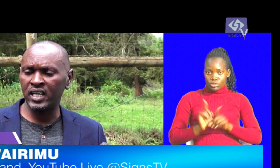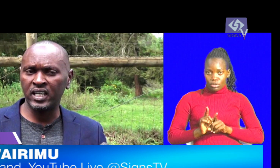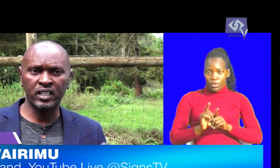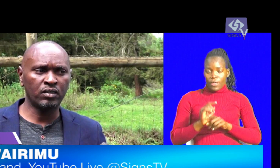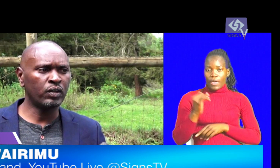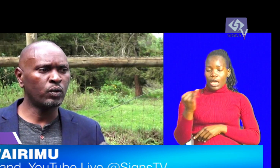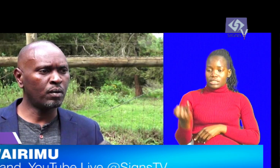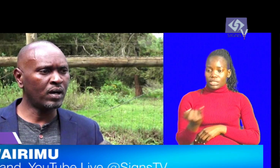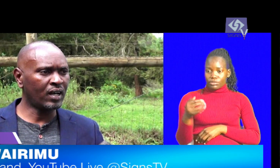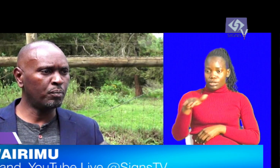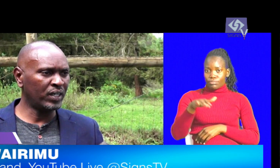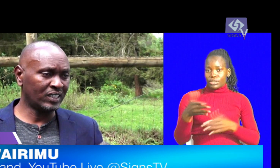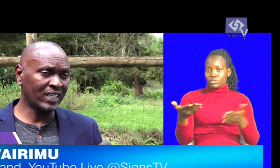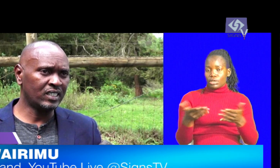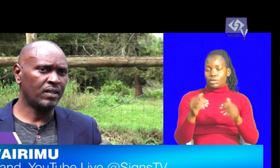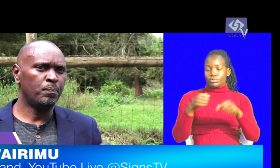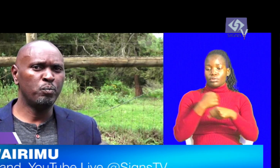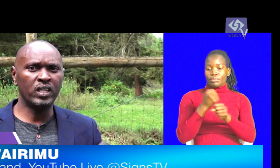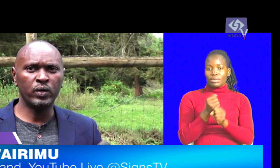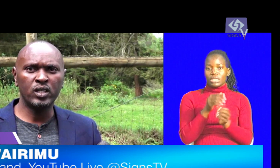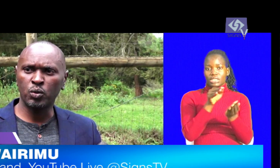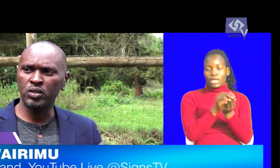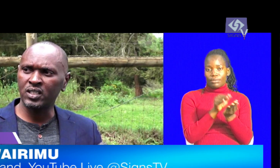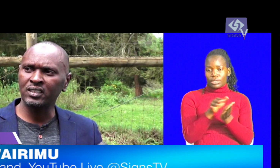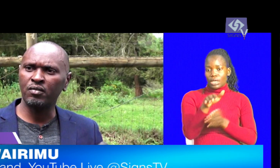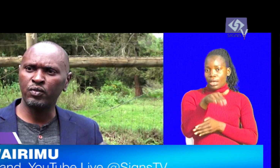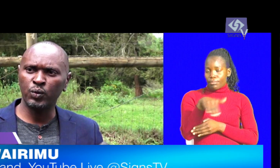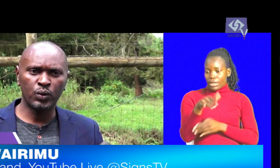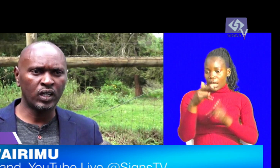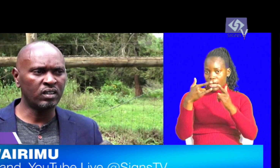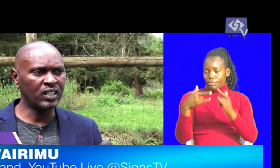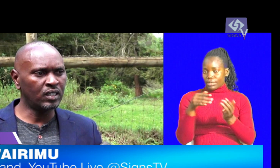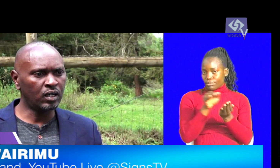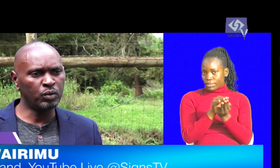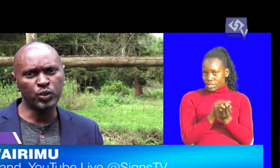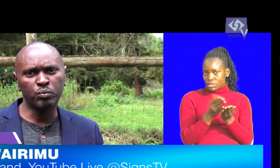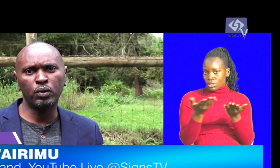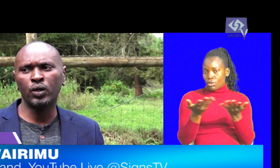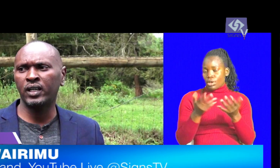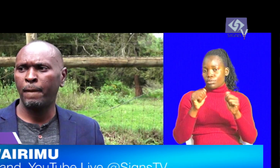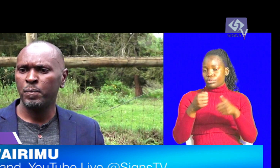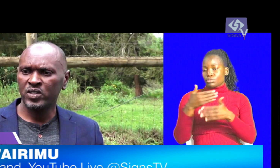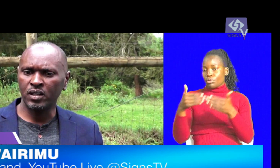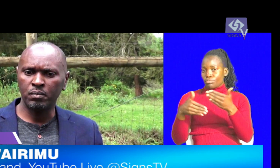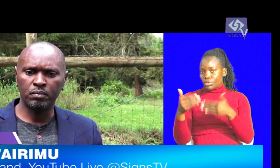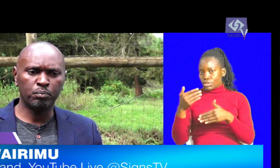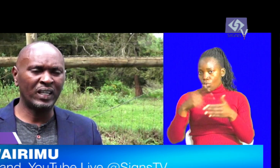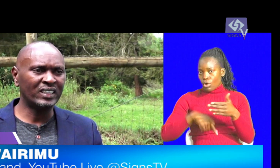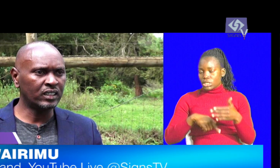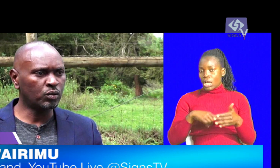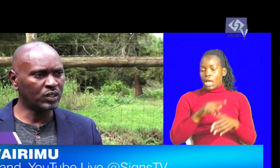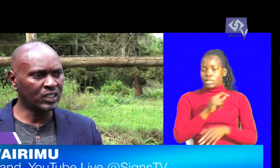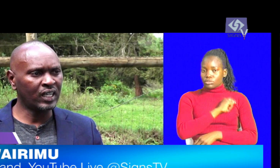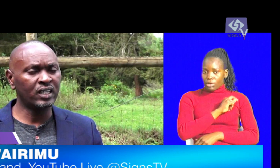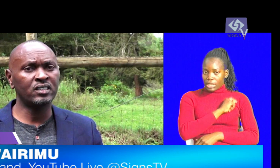yenye inaweza fanywa kama a camping site, meaning we need to construct some few either ablution block, some places kuzitengeneza